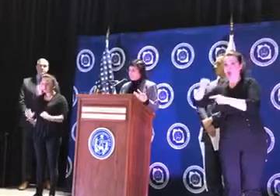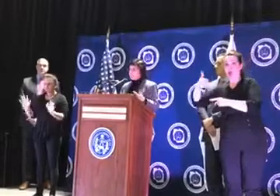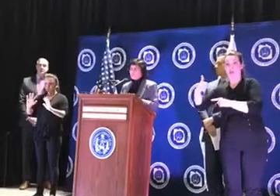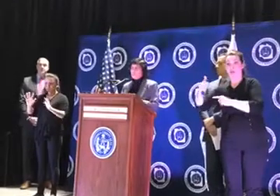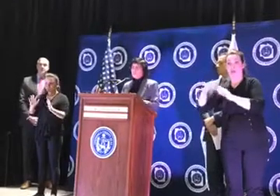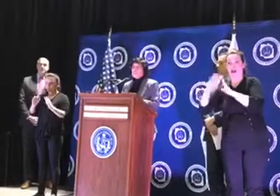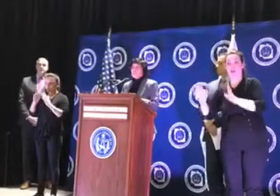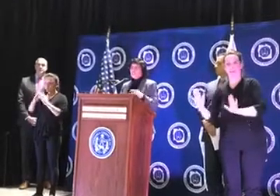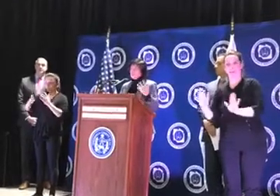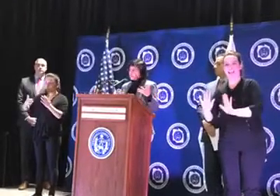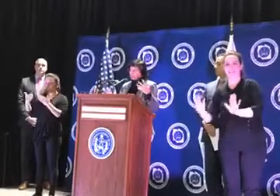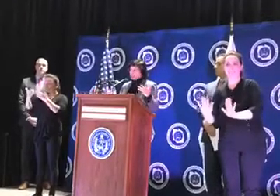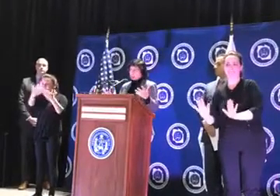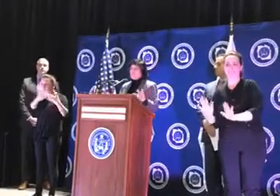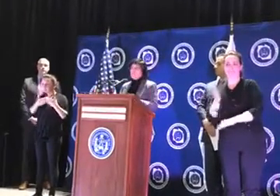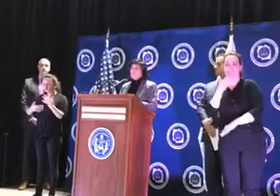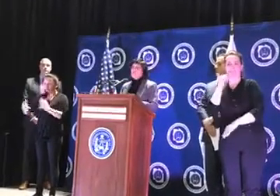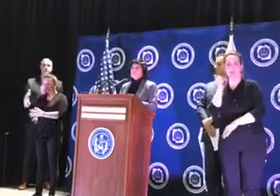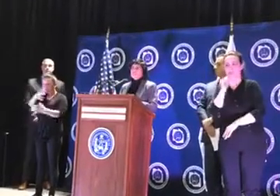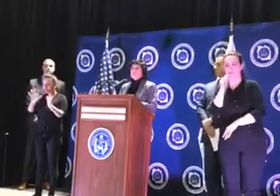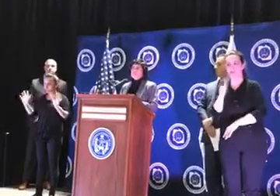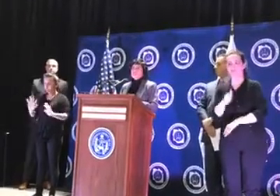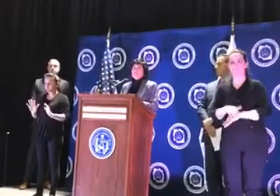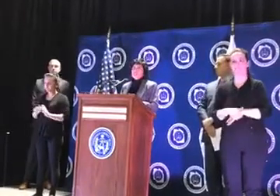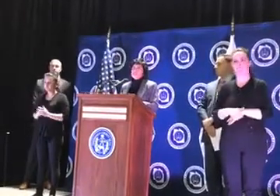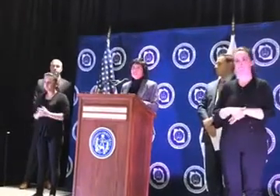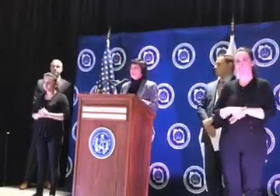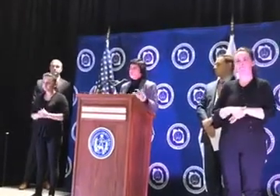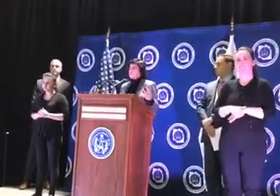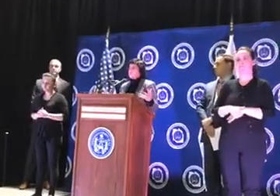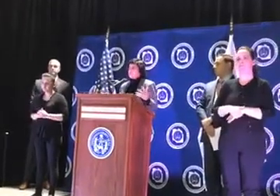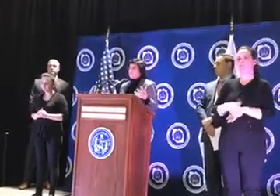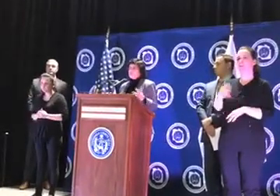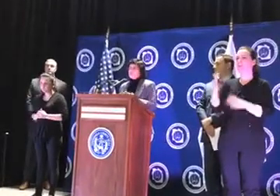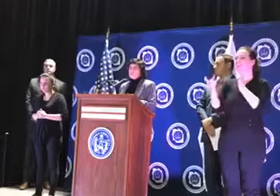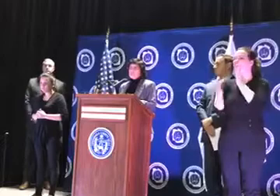in physical ways, except they can use that electronic